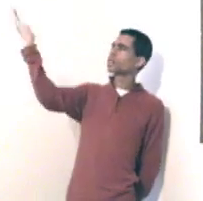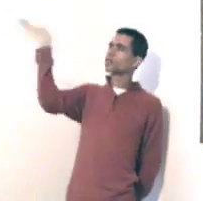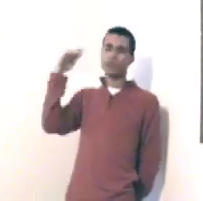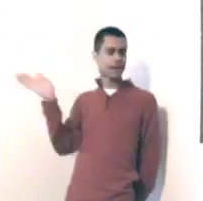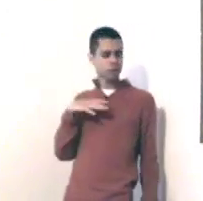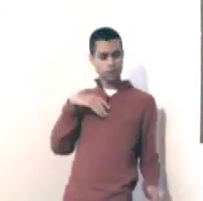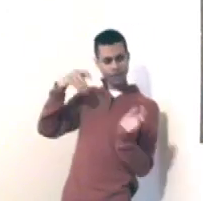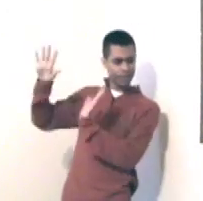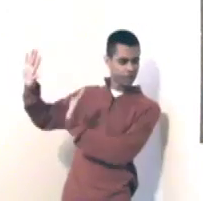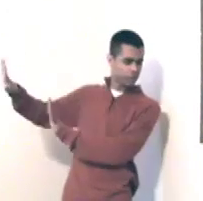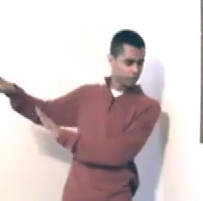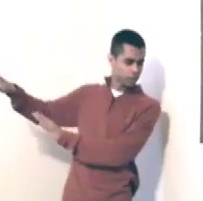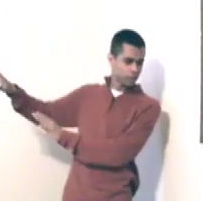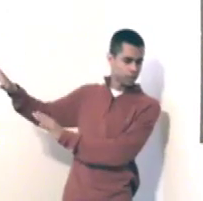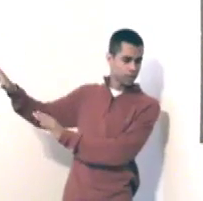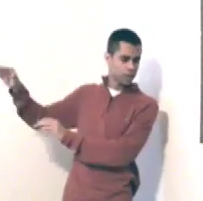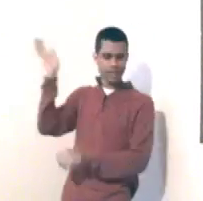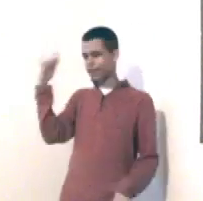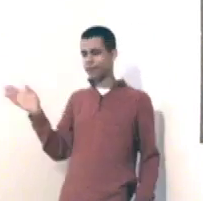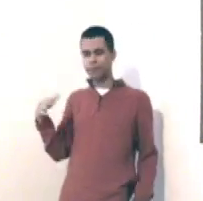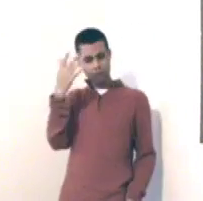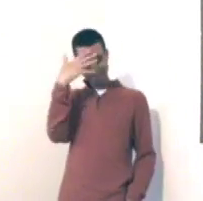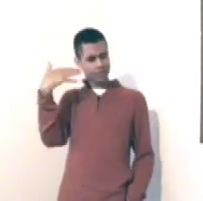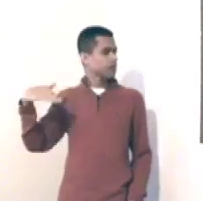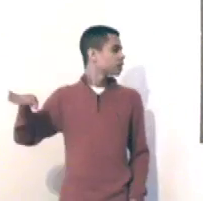He'll never leave, never